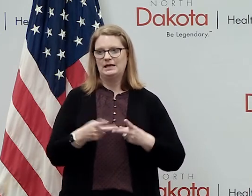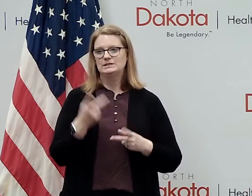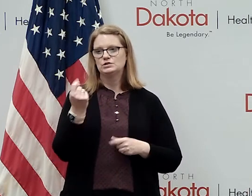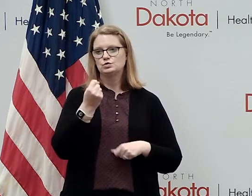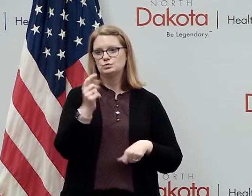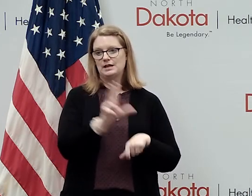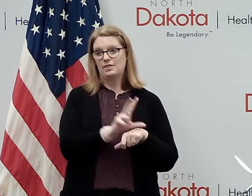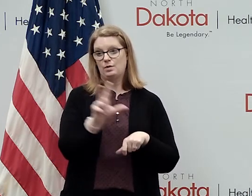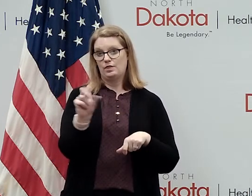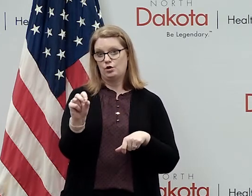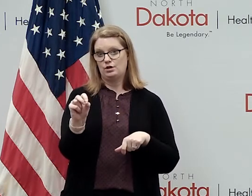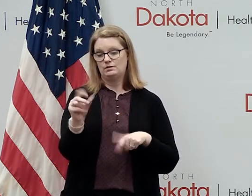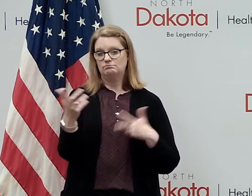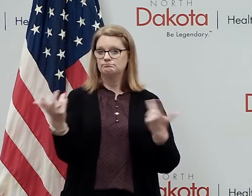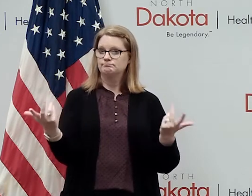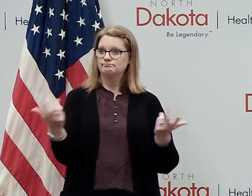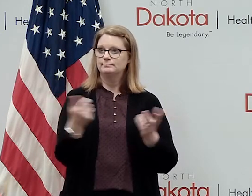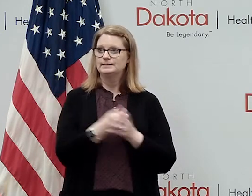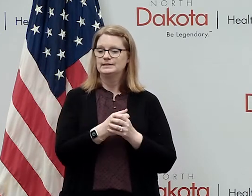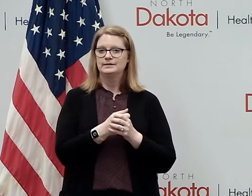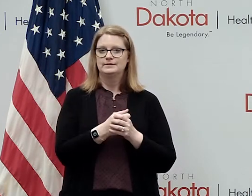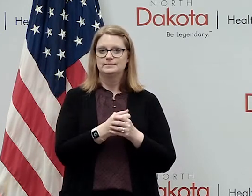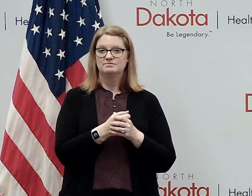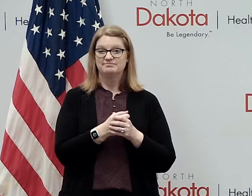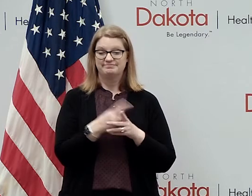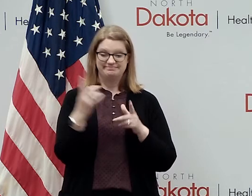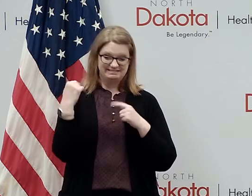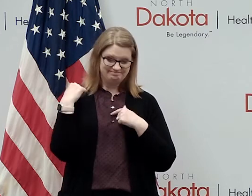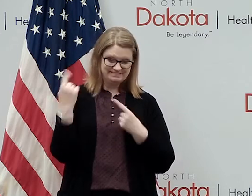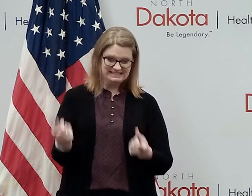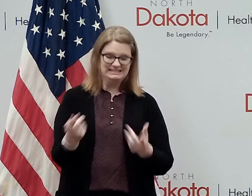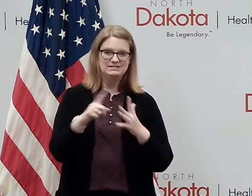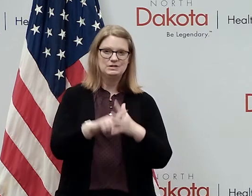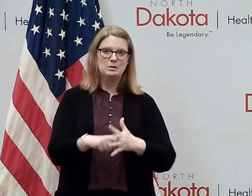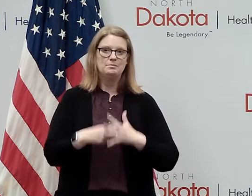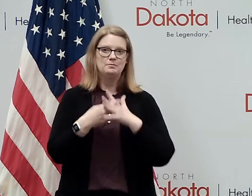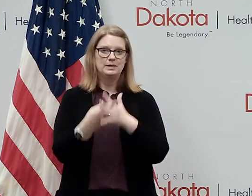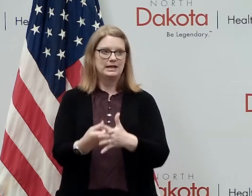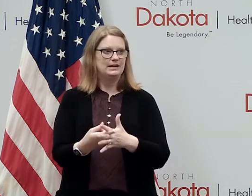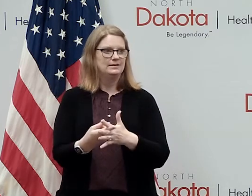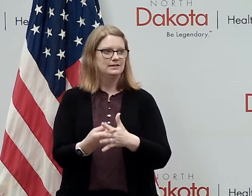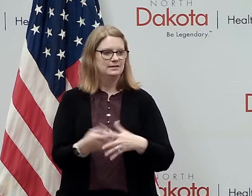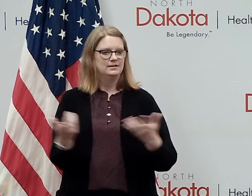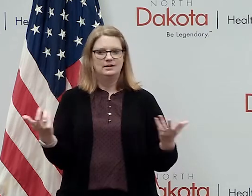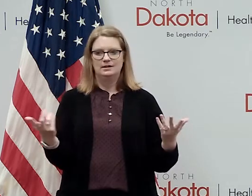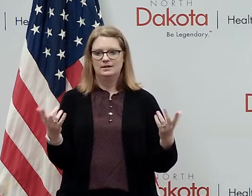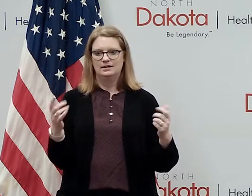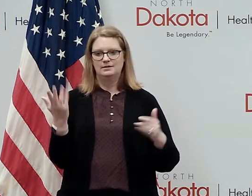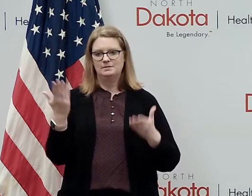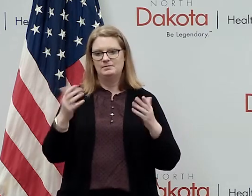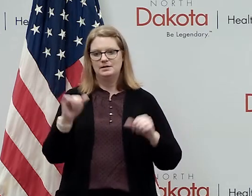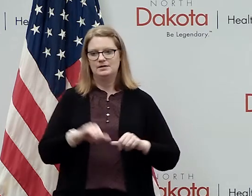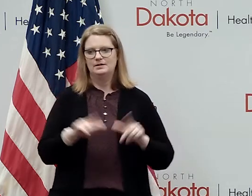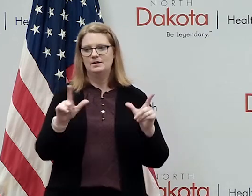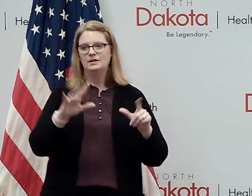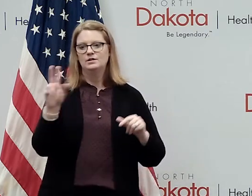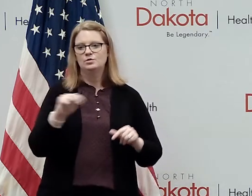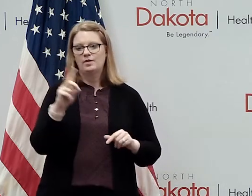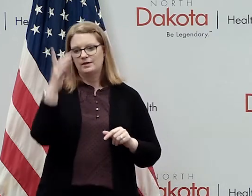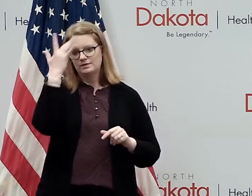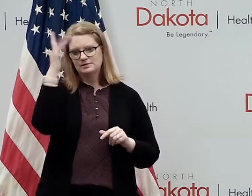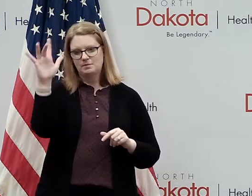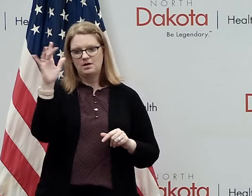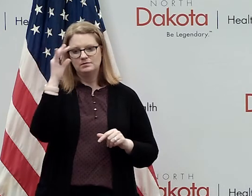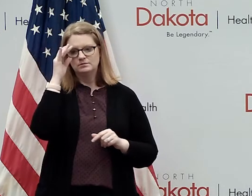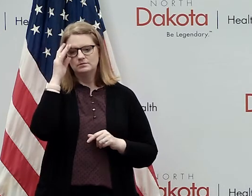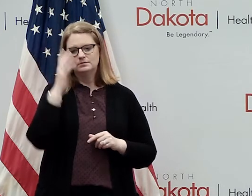at 3:30. And again, as we have said all along, and maybe pop this up for our closing, North Dakota Smart, but just